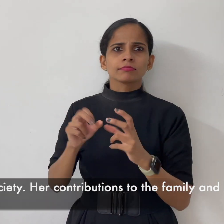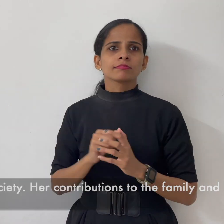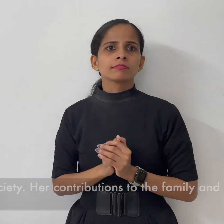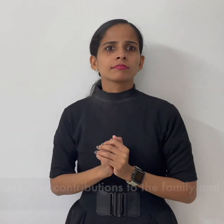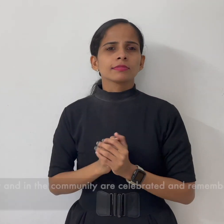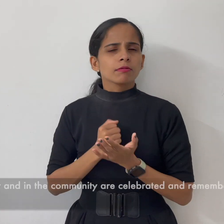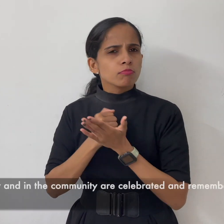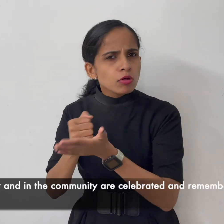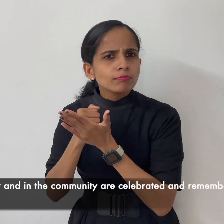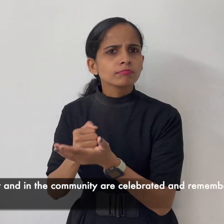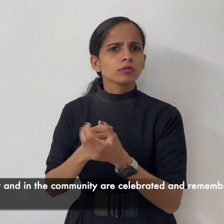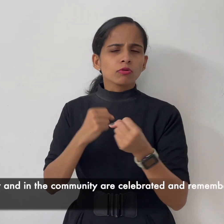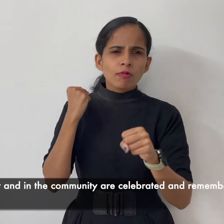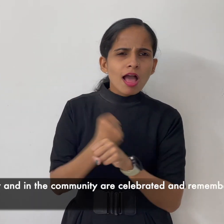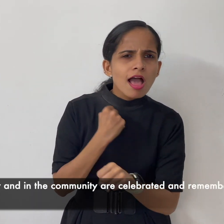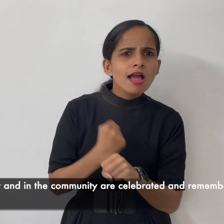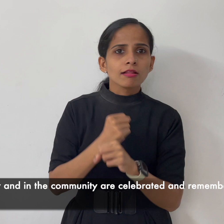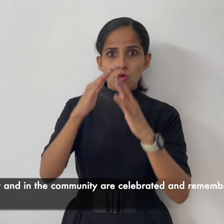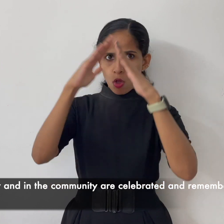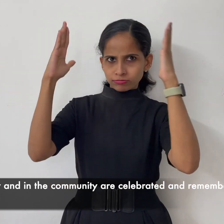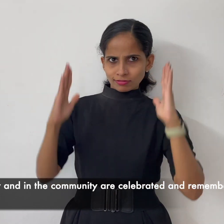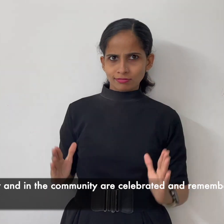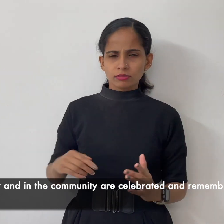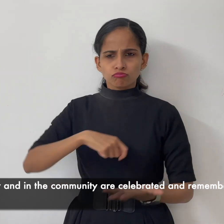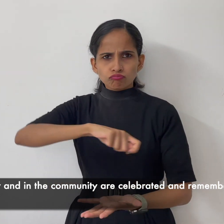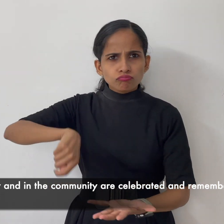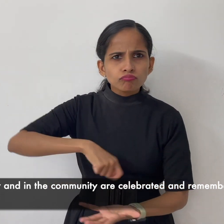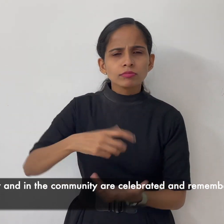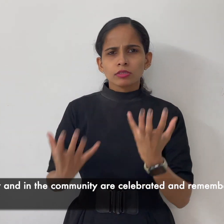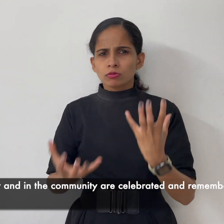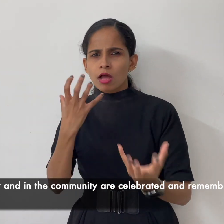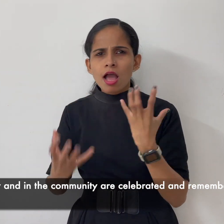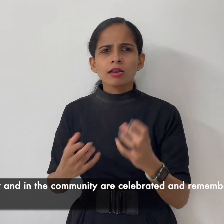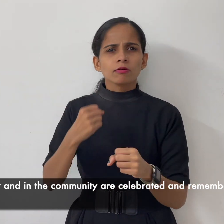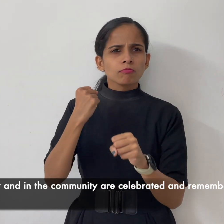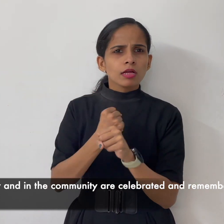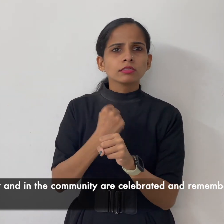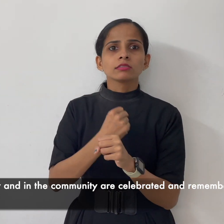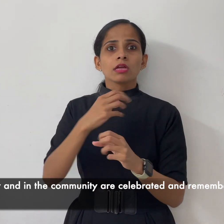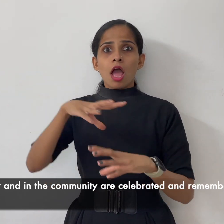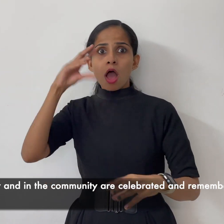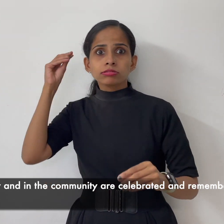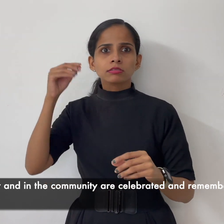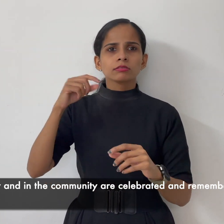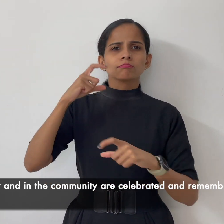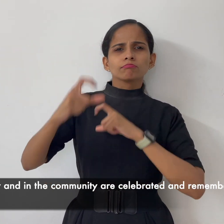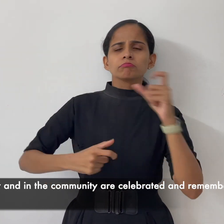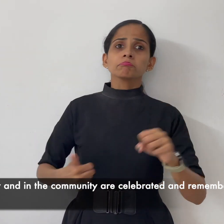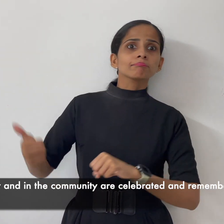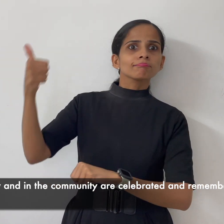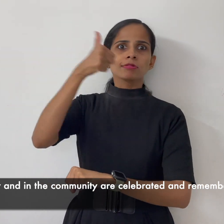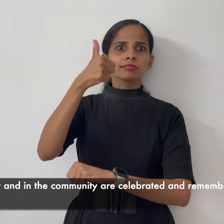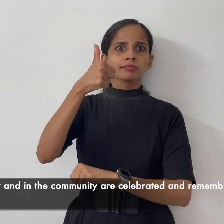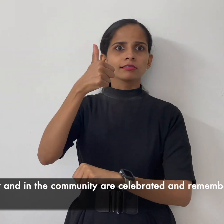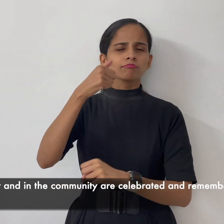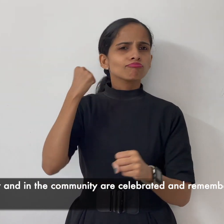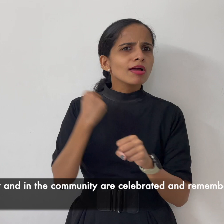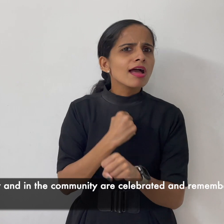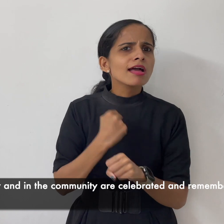and her achievements in society and in the community are